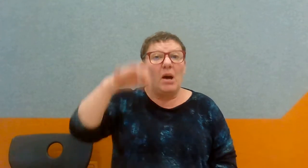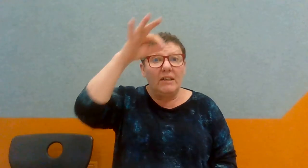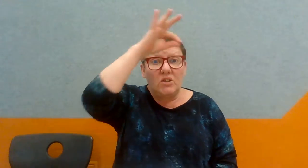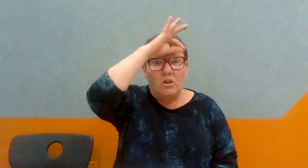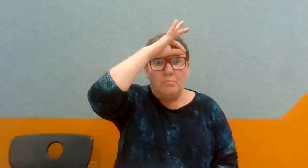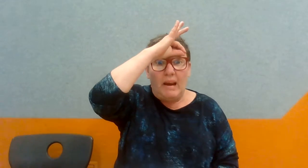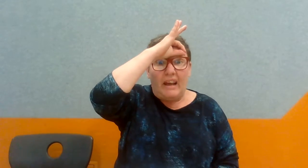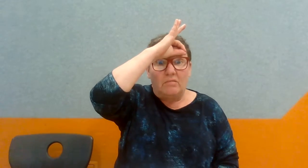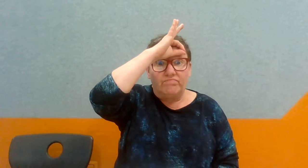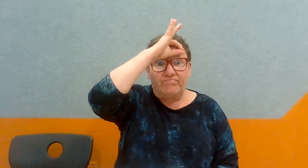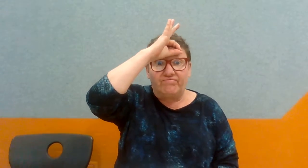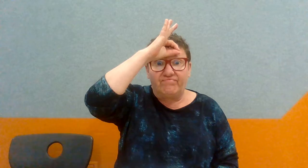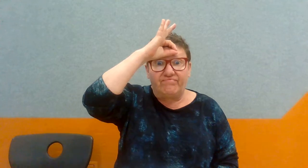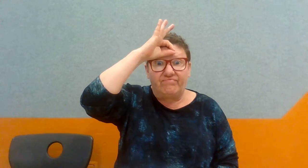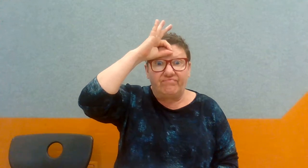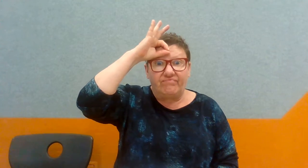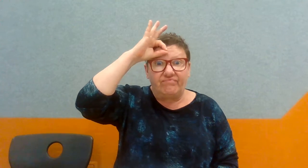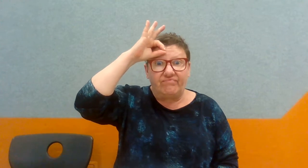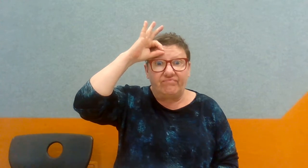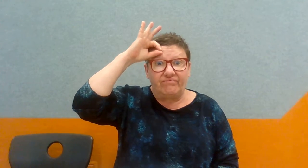Mine's gone blank.